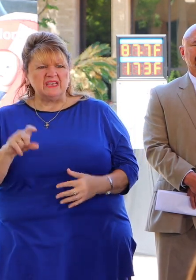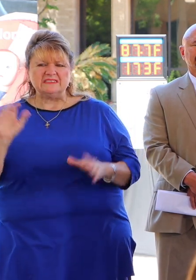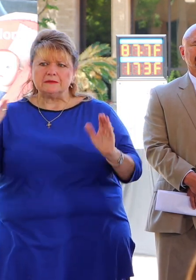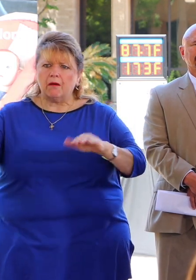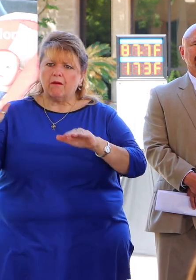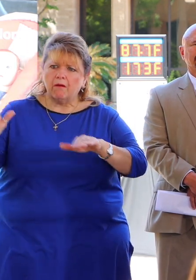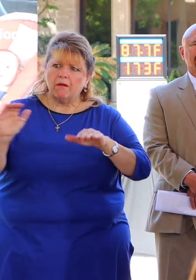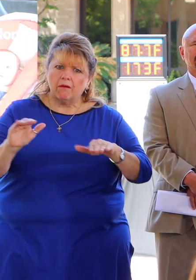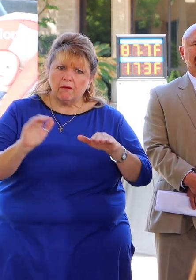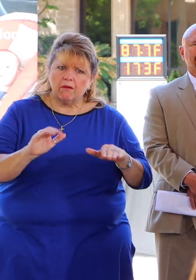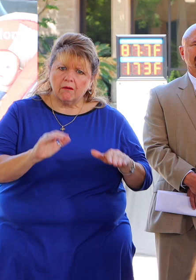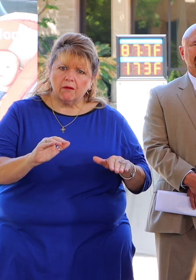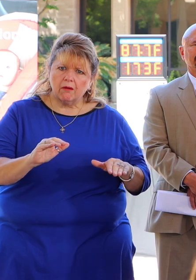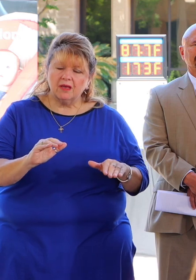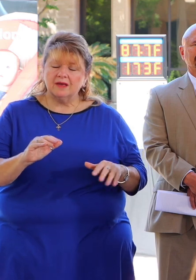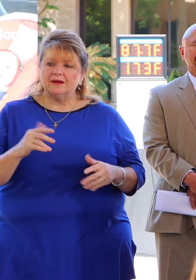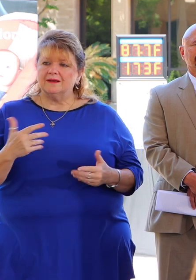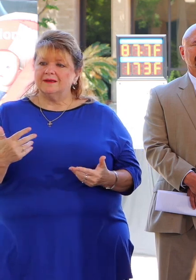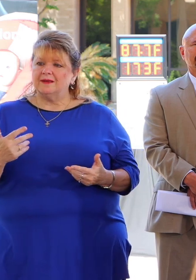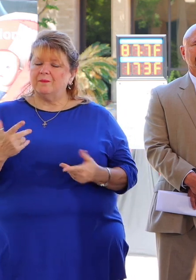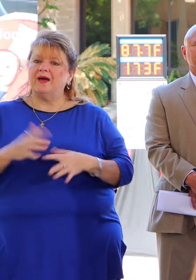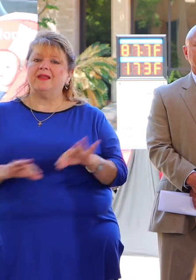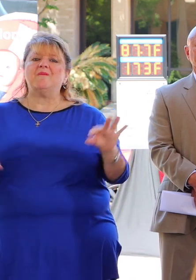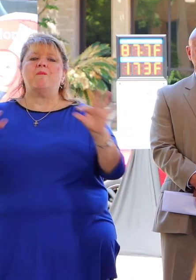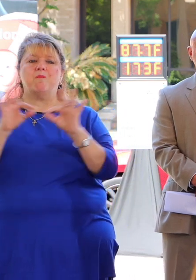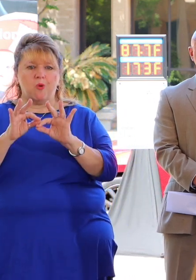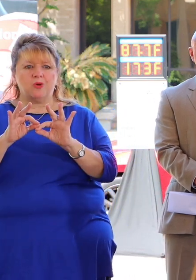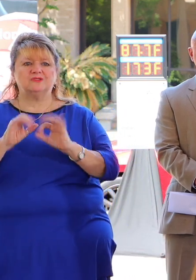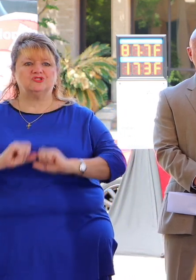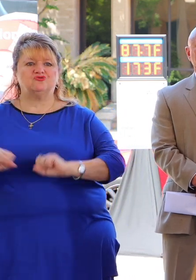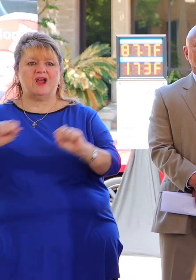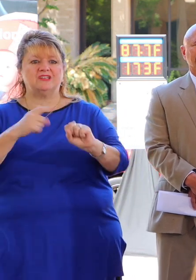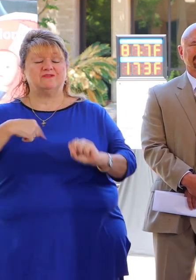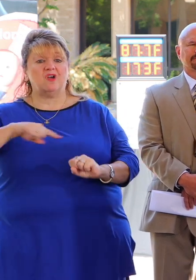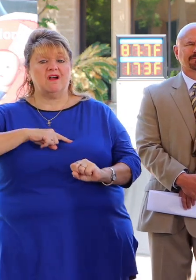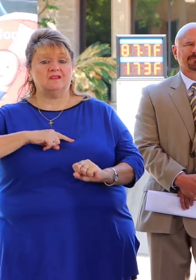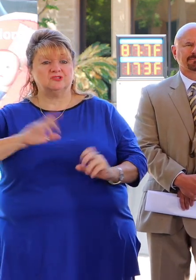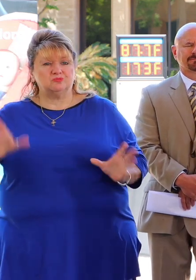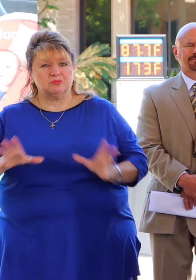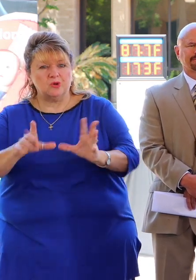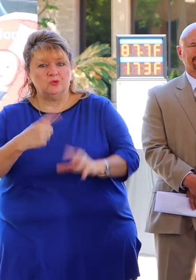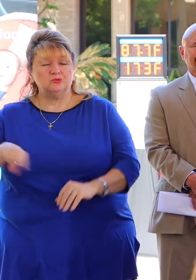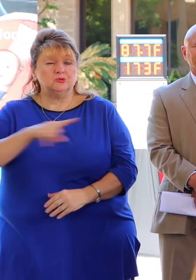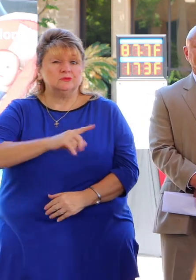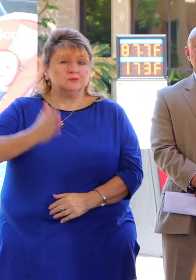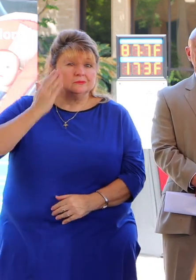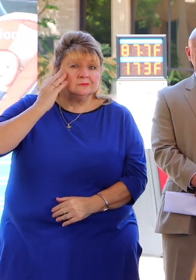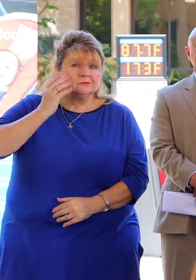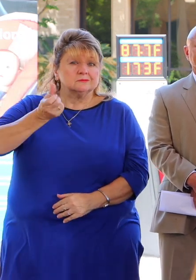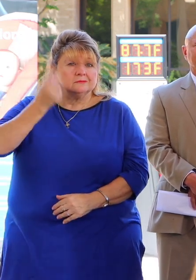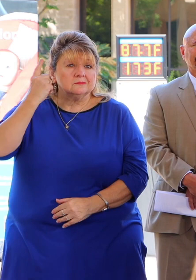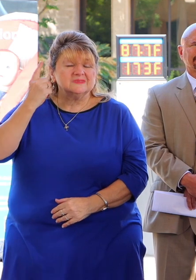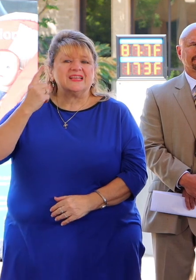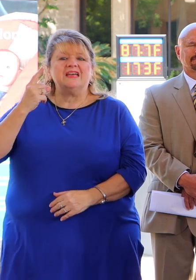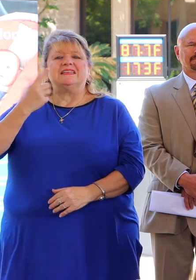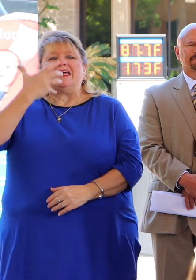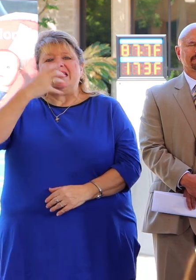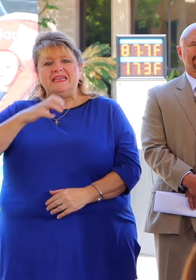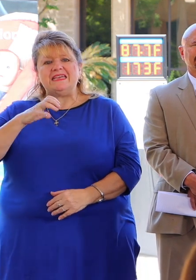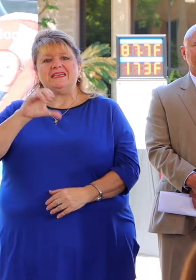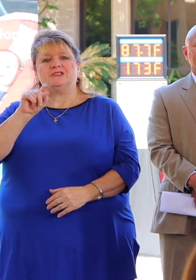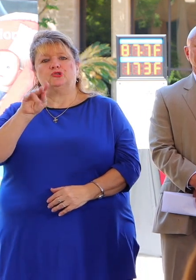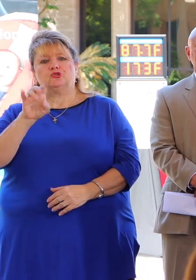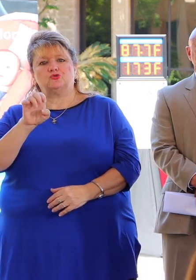such an important strategy for promoting awareness as we all work together on National Heat Stroke Awareness Day to